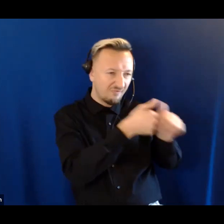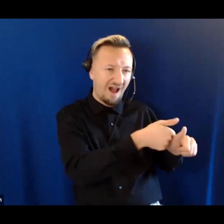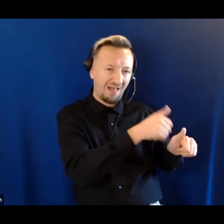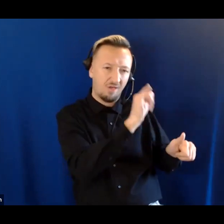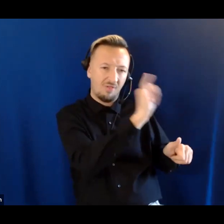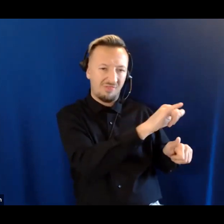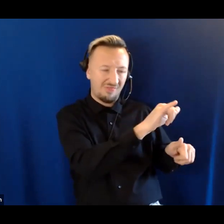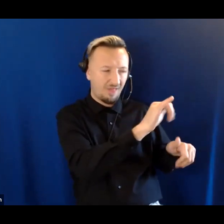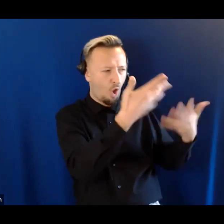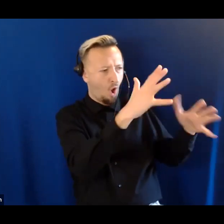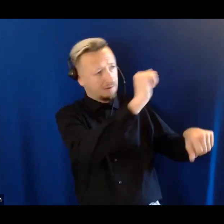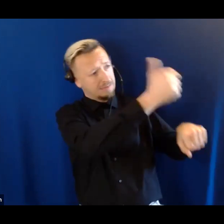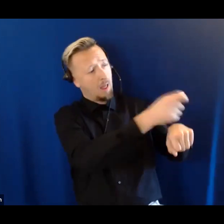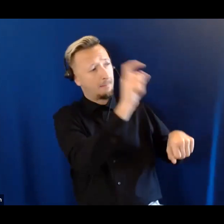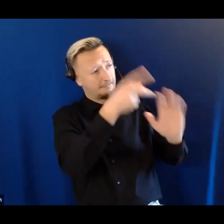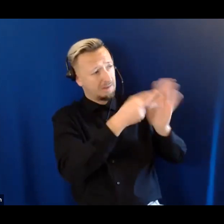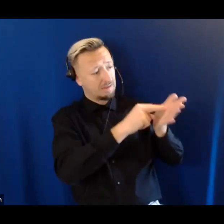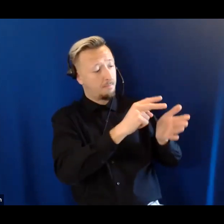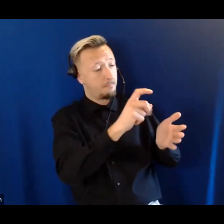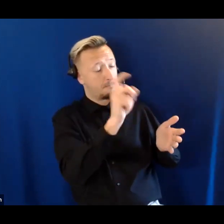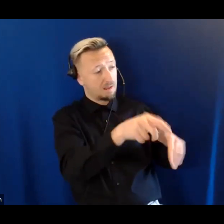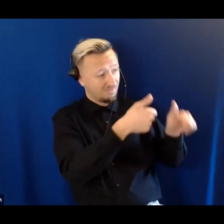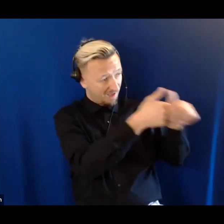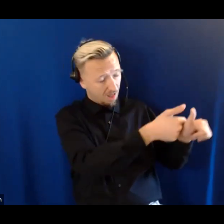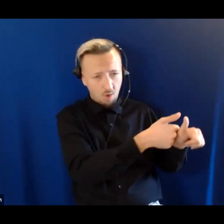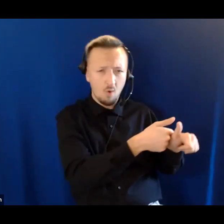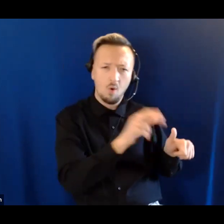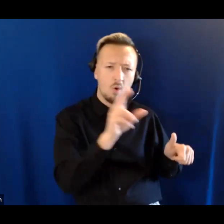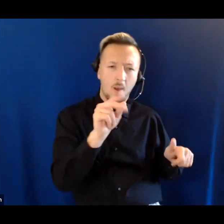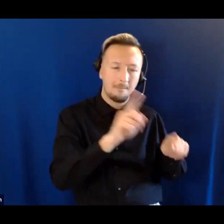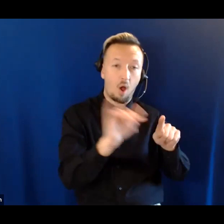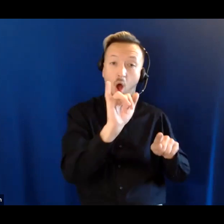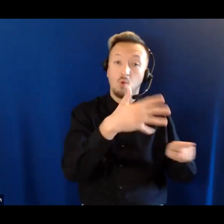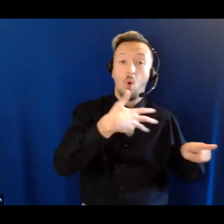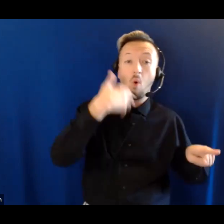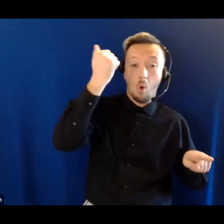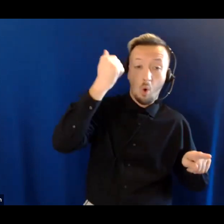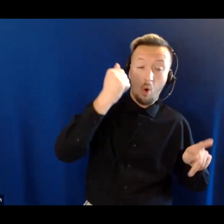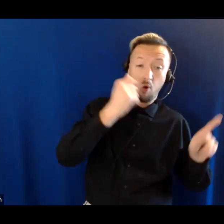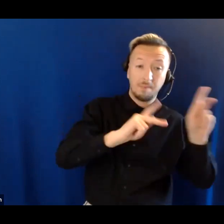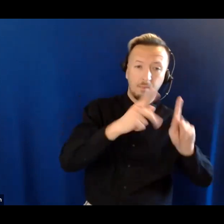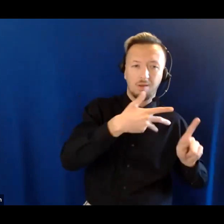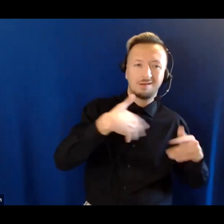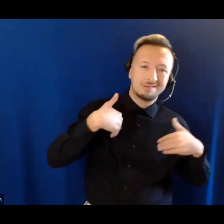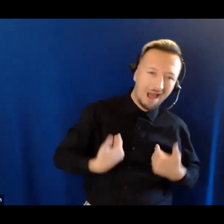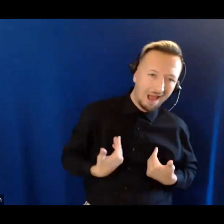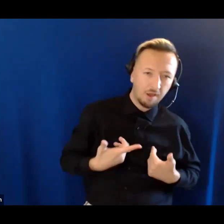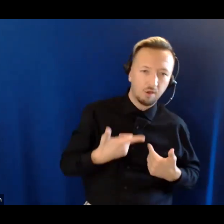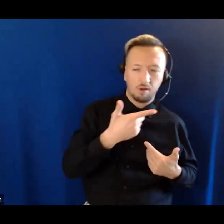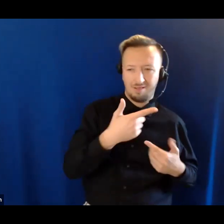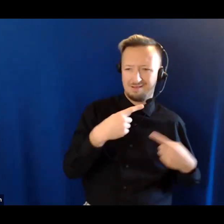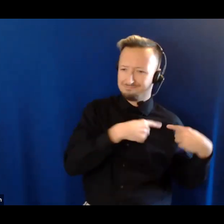social structures and pathways. But it's also important for older folks who have been tired or who have been going through the